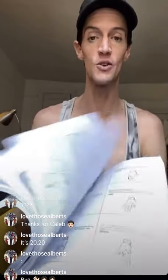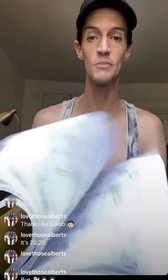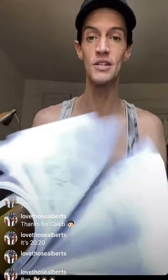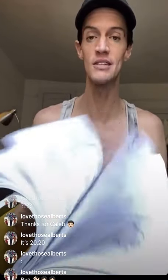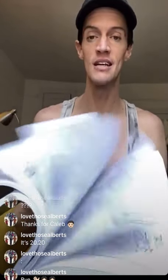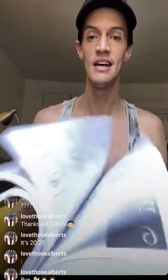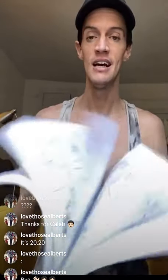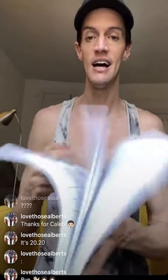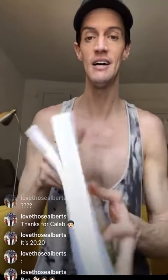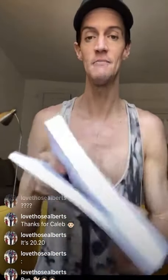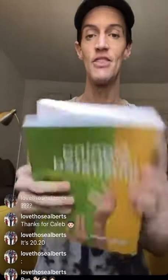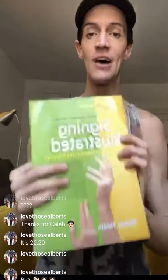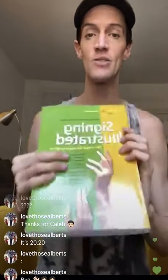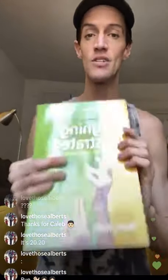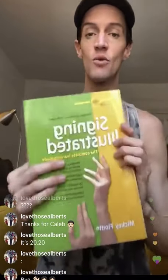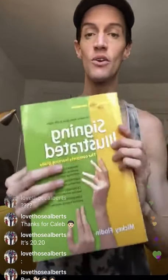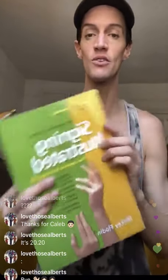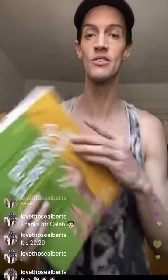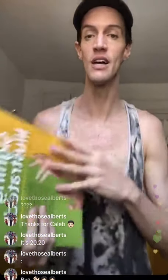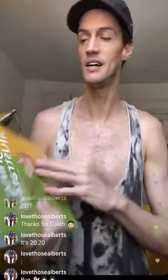descriptions, thousands of words.